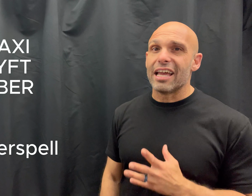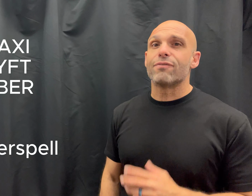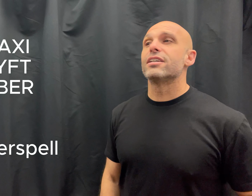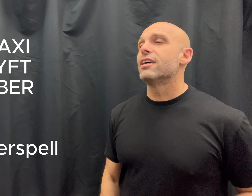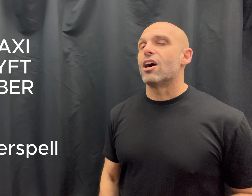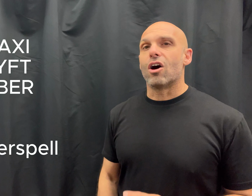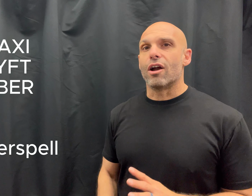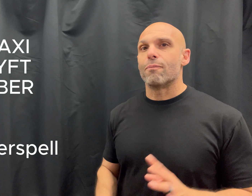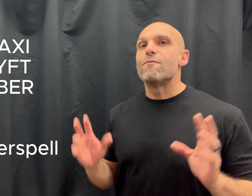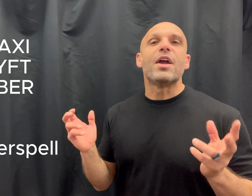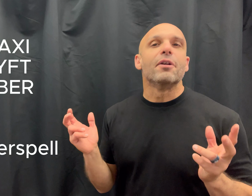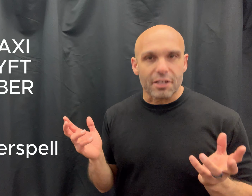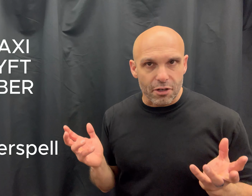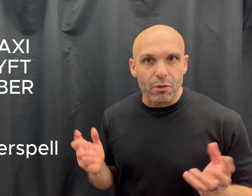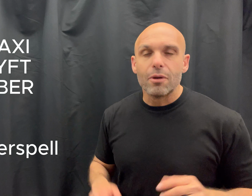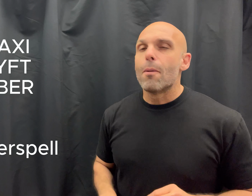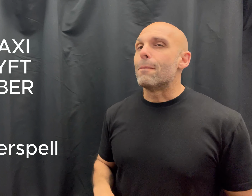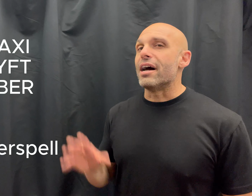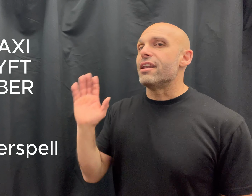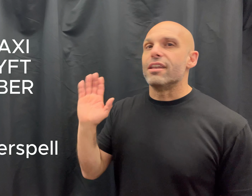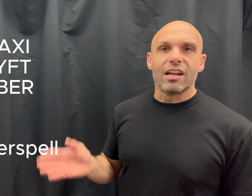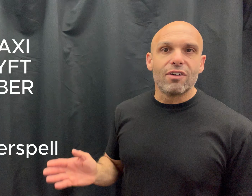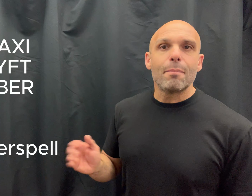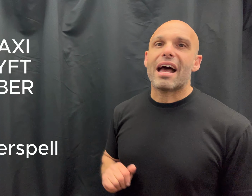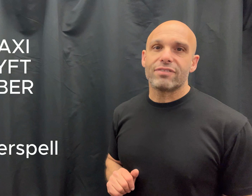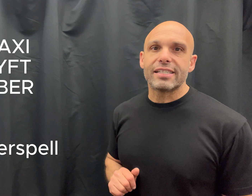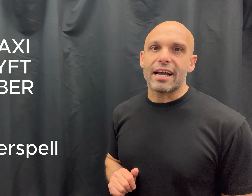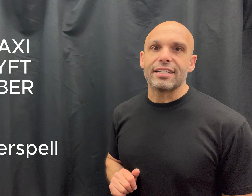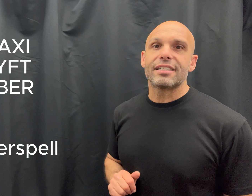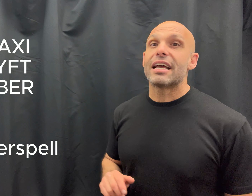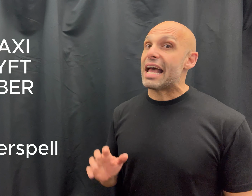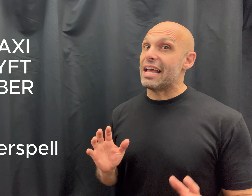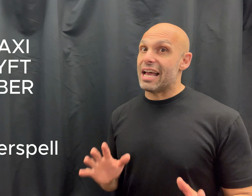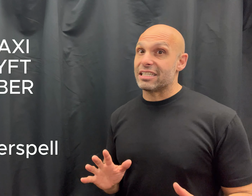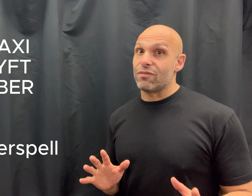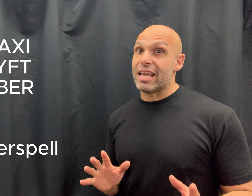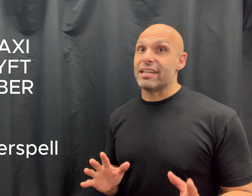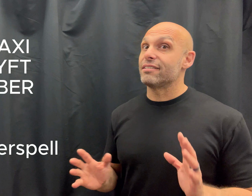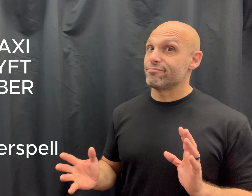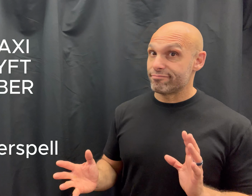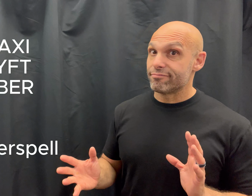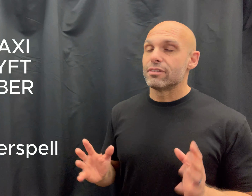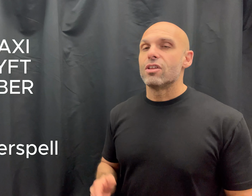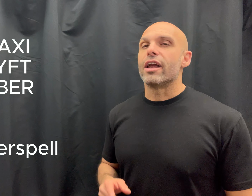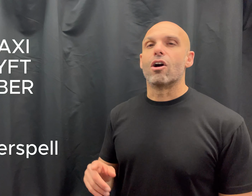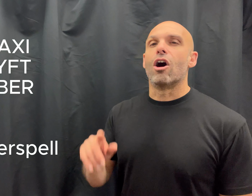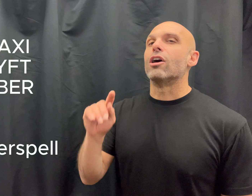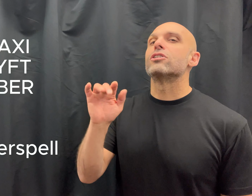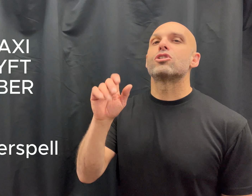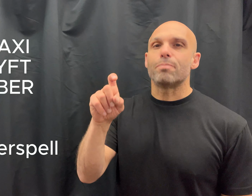Lyft are fairly new, but none of them have signs as of yet. They are all